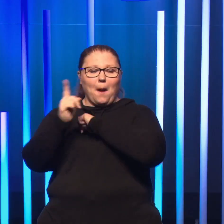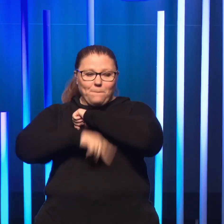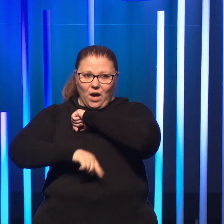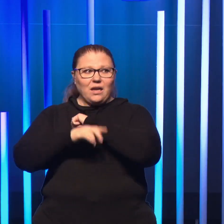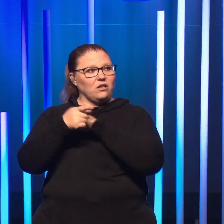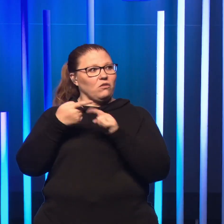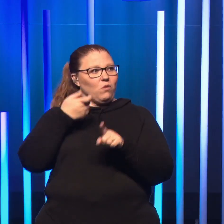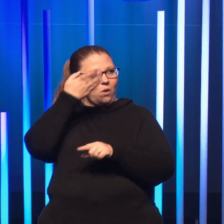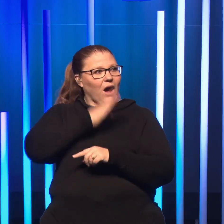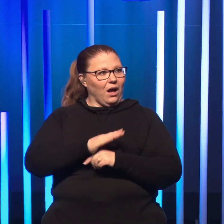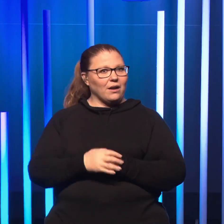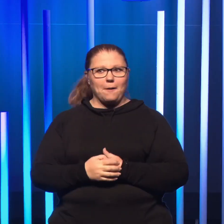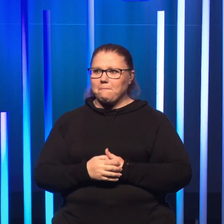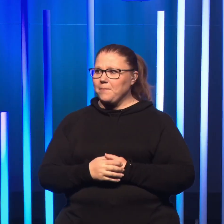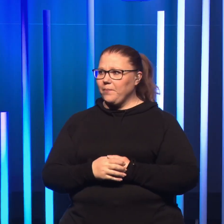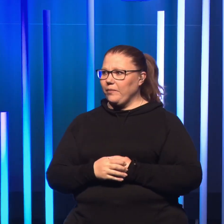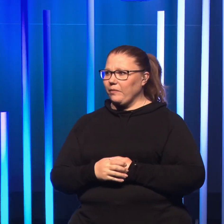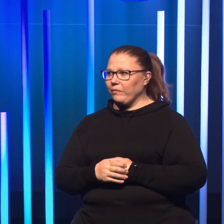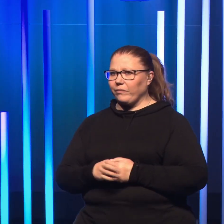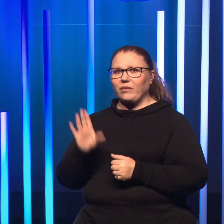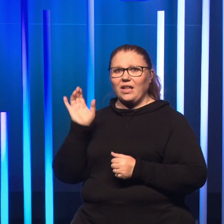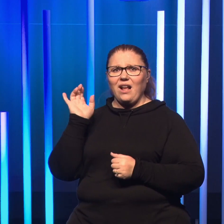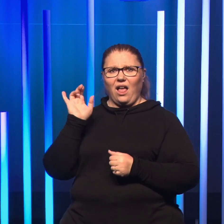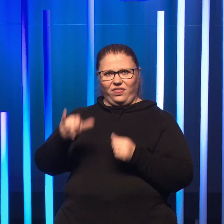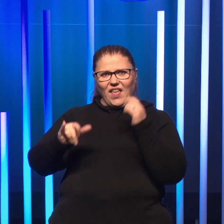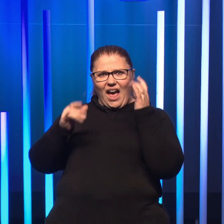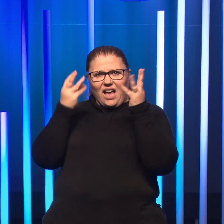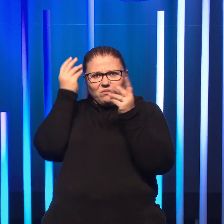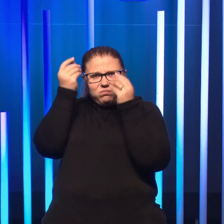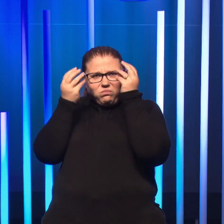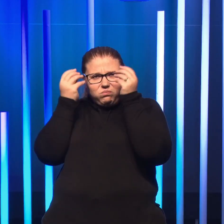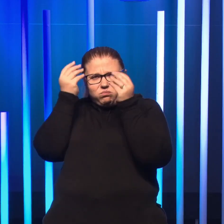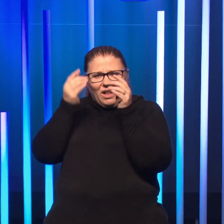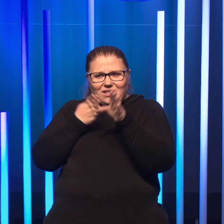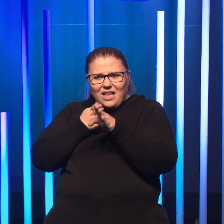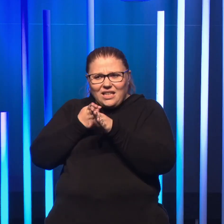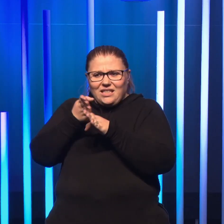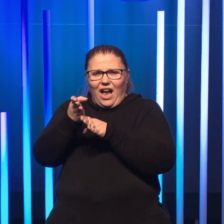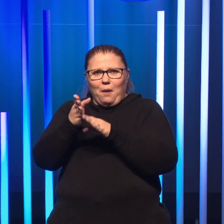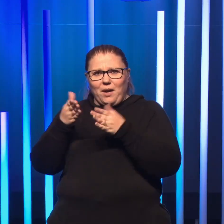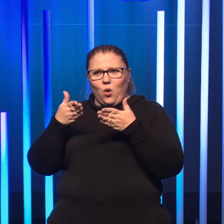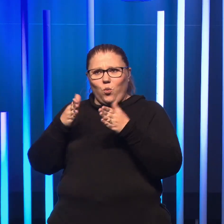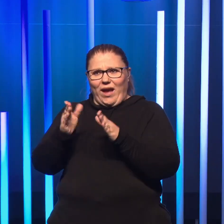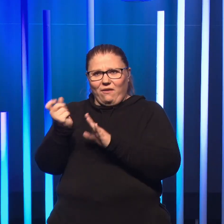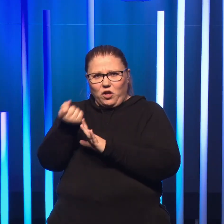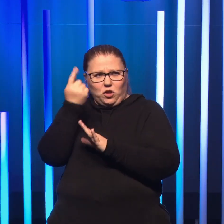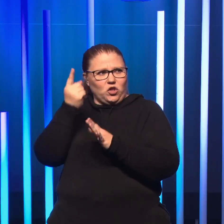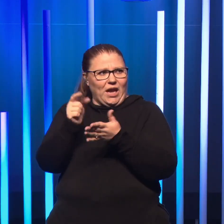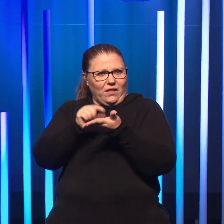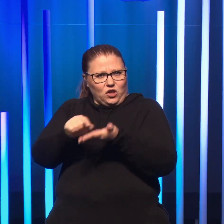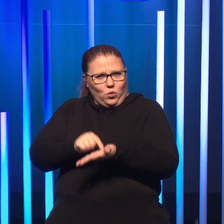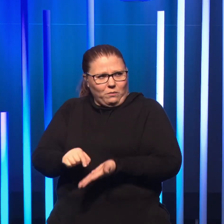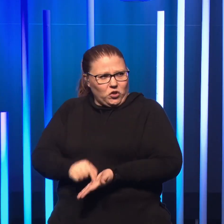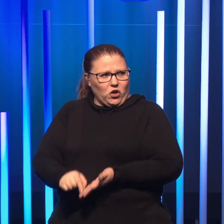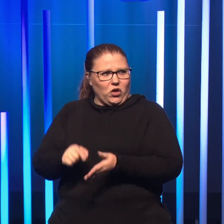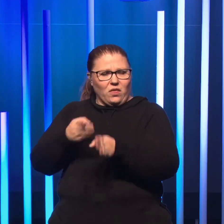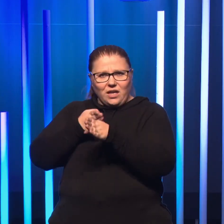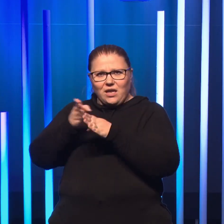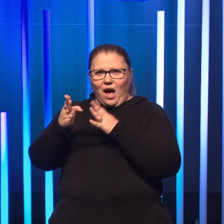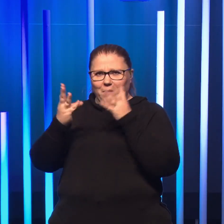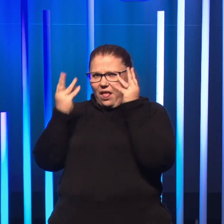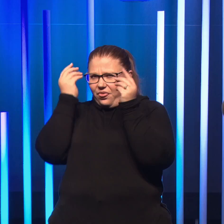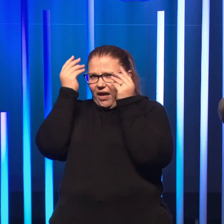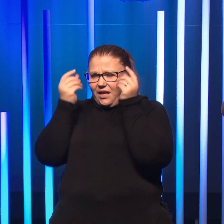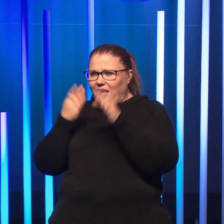God. Right? And so this became like the dominant way of interpreting the scripture, the dominant way of thinking, the dominant way